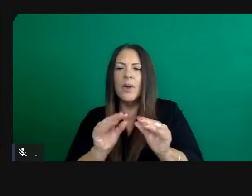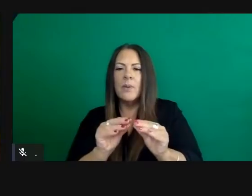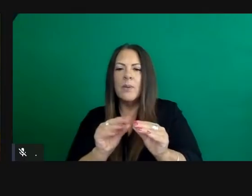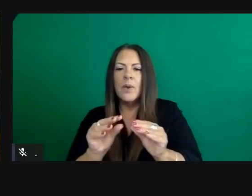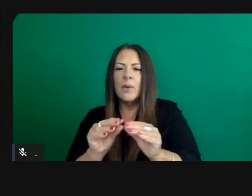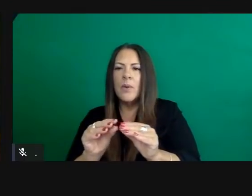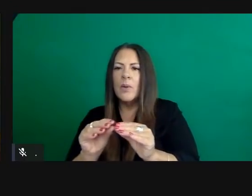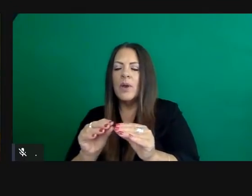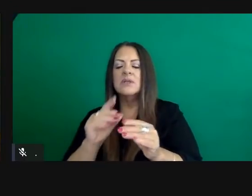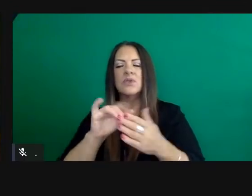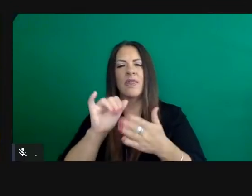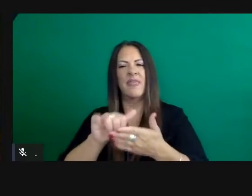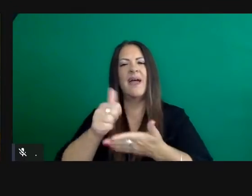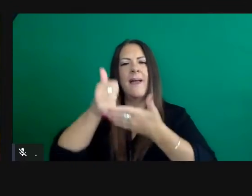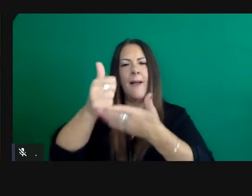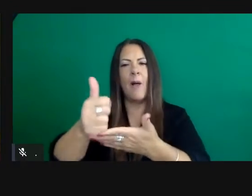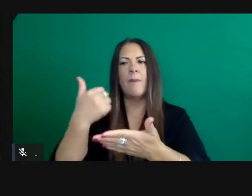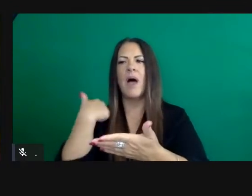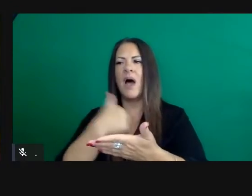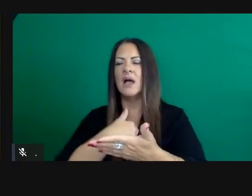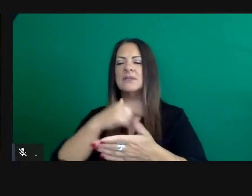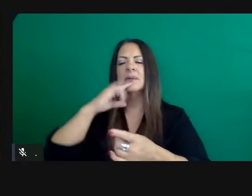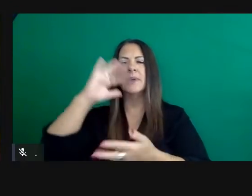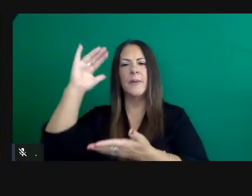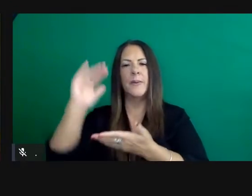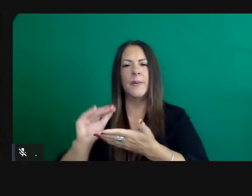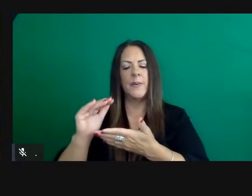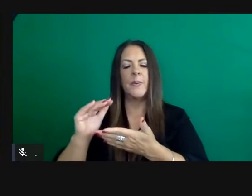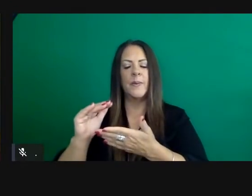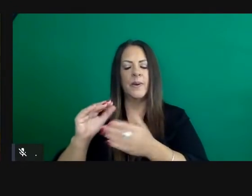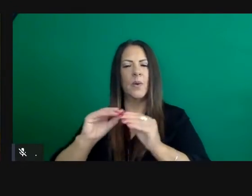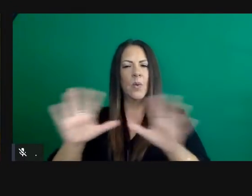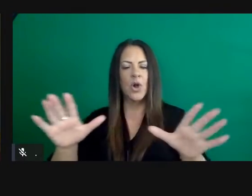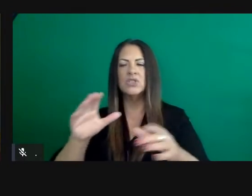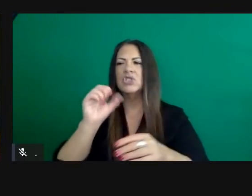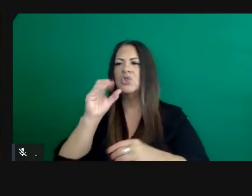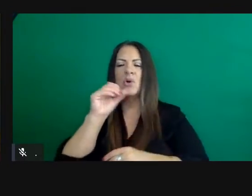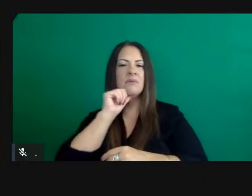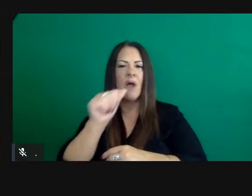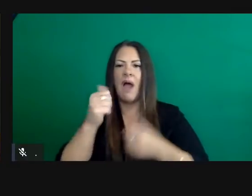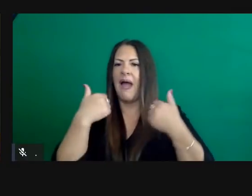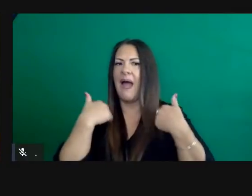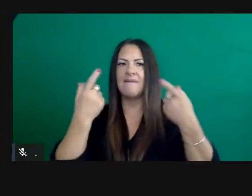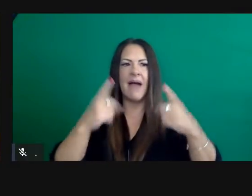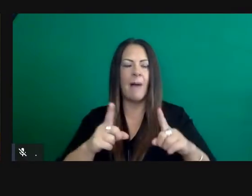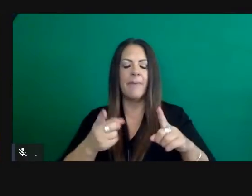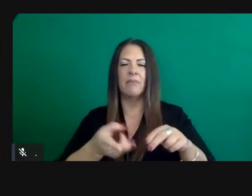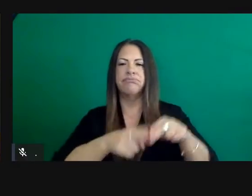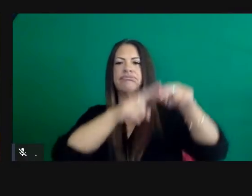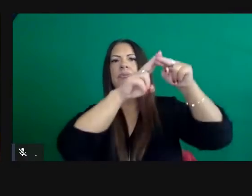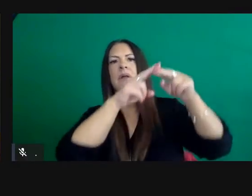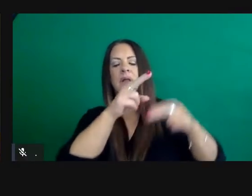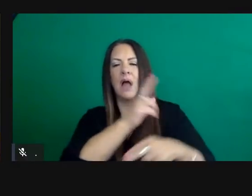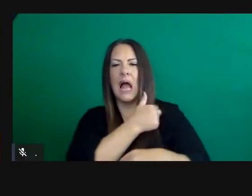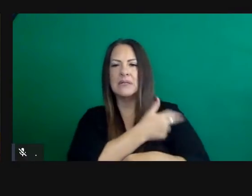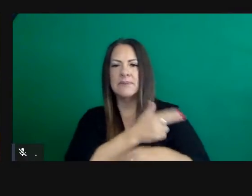healthcare delivery system at risk, wherein we have some of the worst outcomes, and not just in small numbers, in larger numbers. I